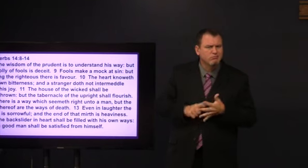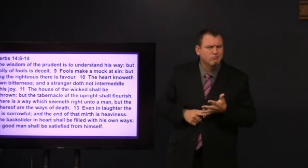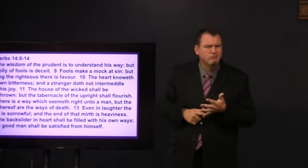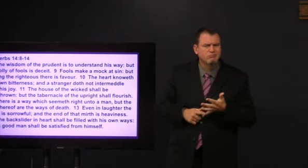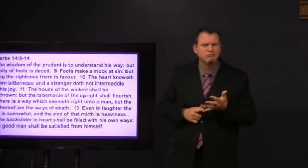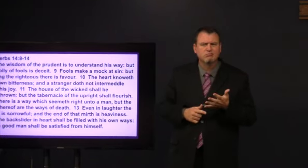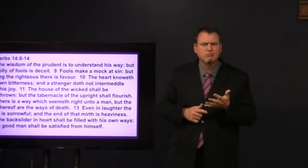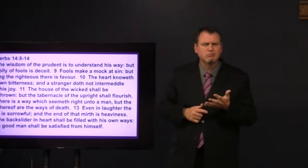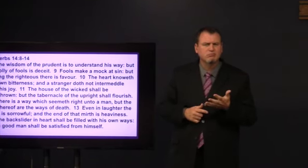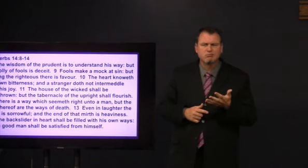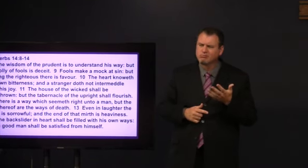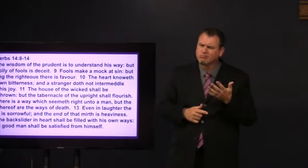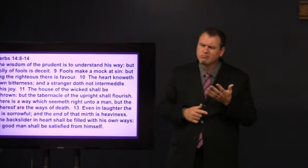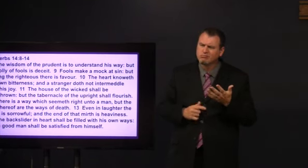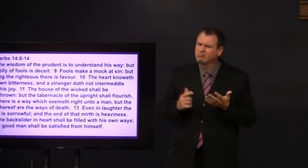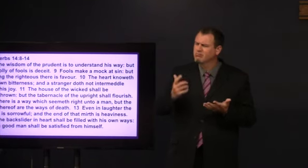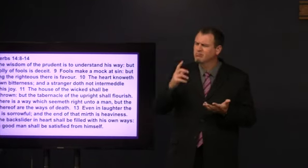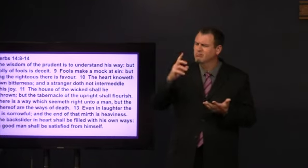and heartbreak.